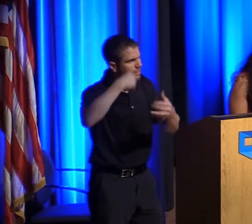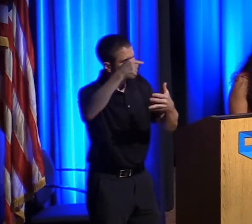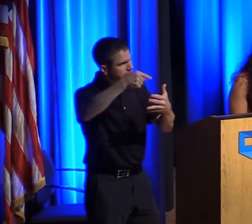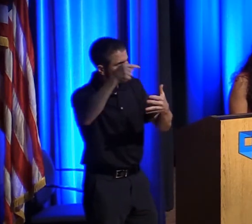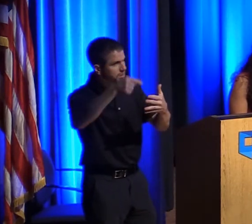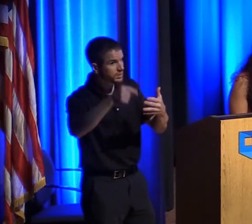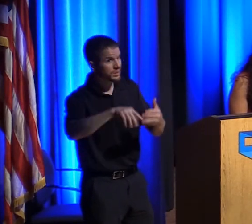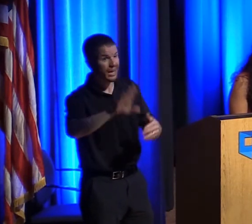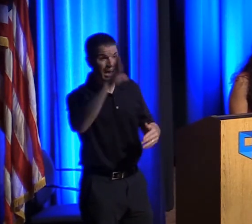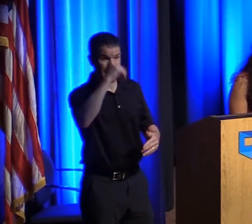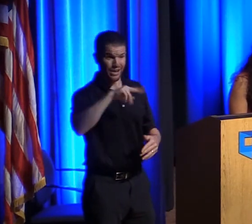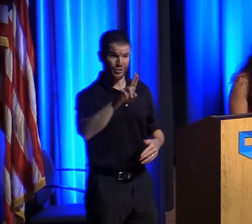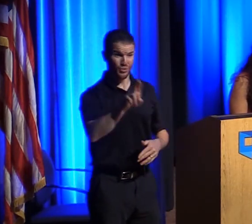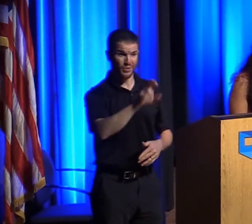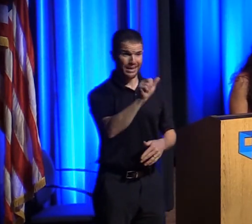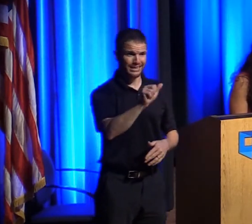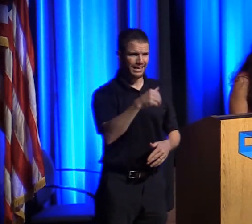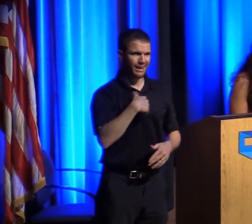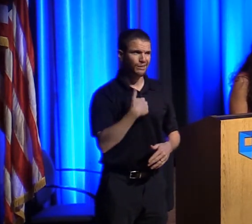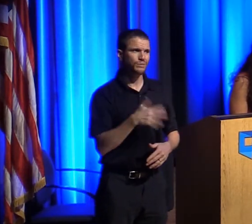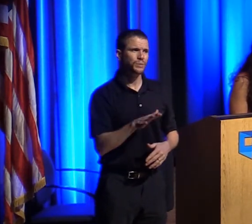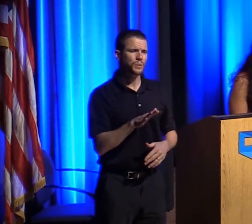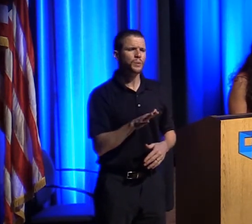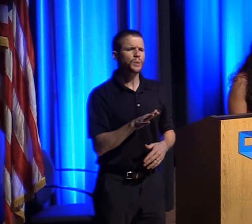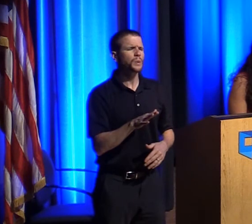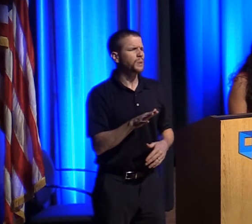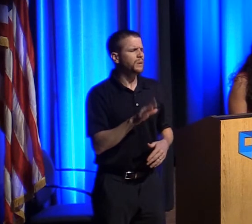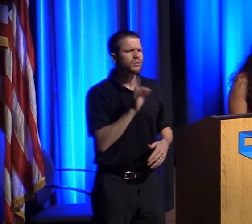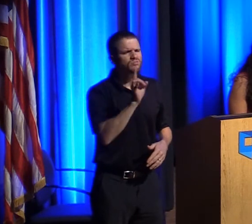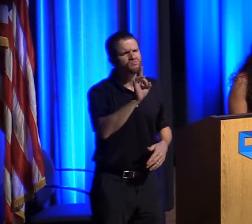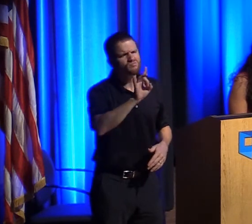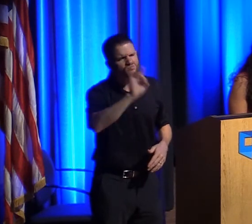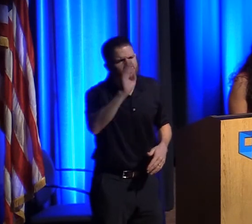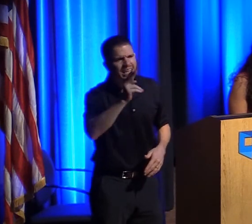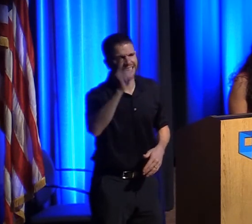our country. And so talking about it is important,